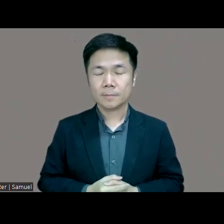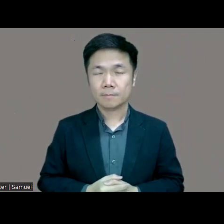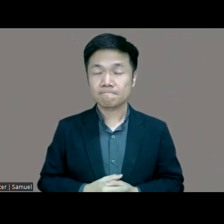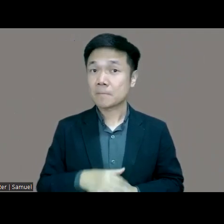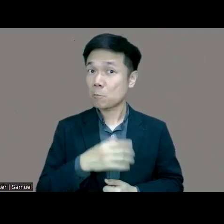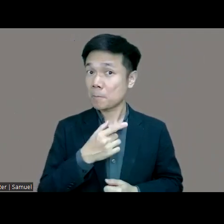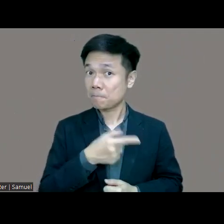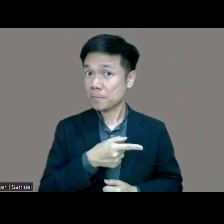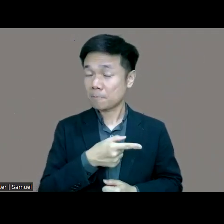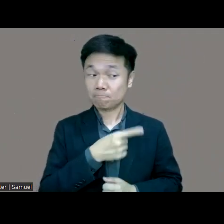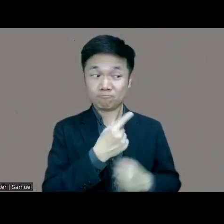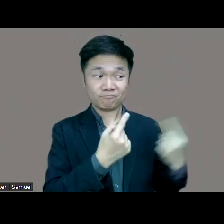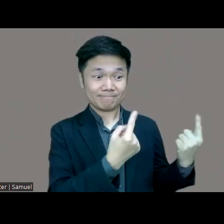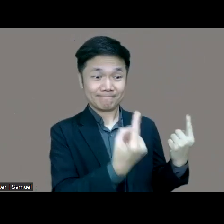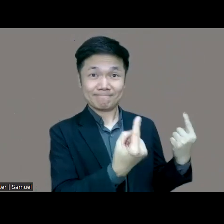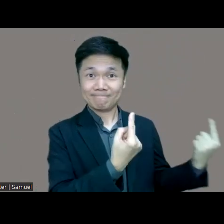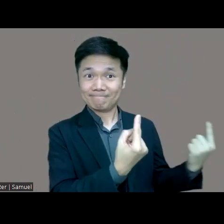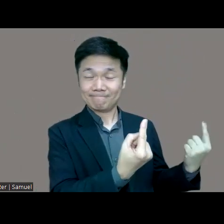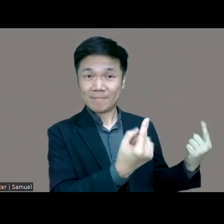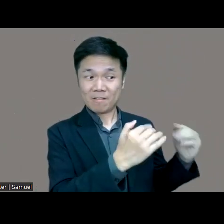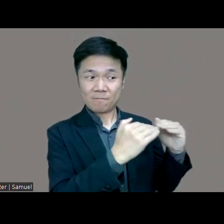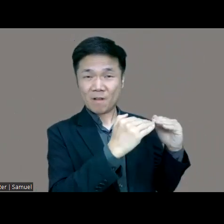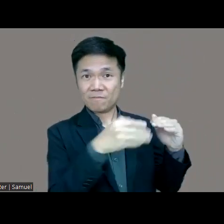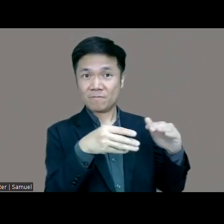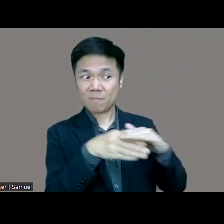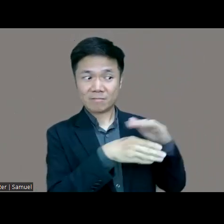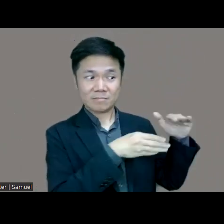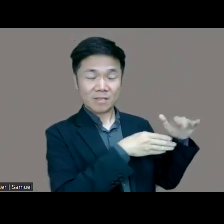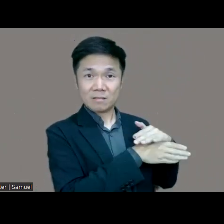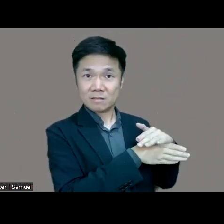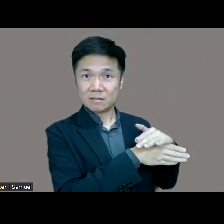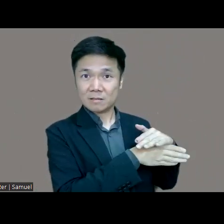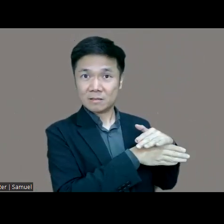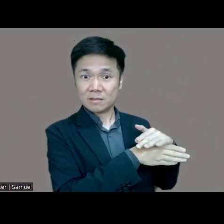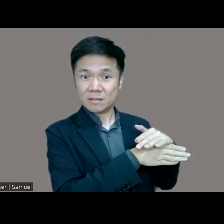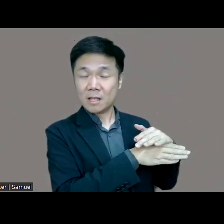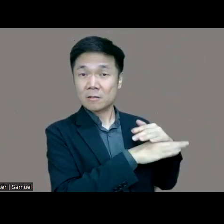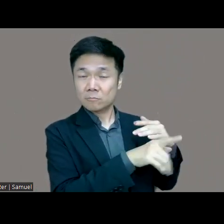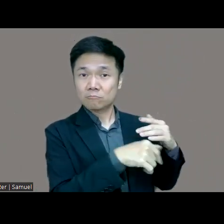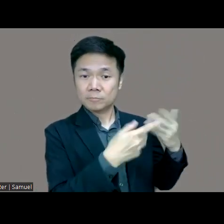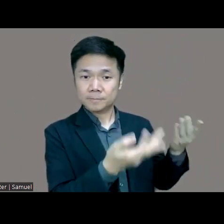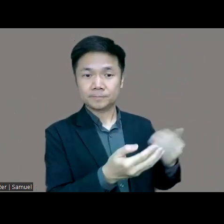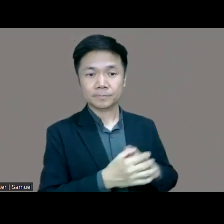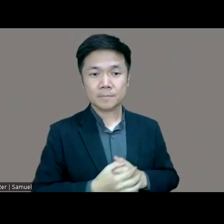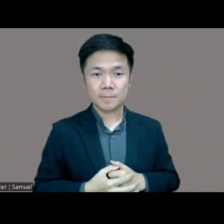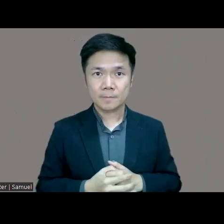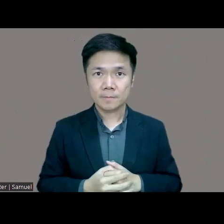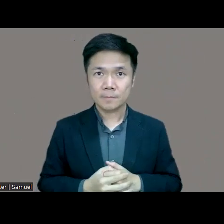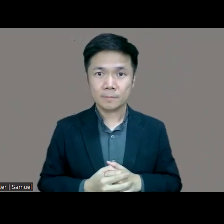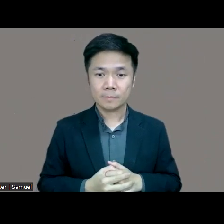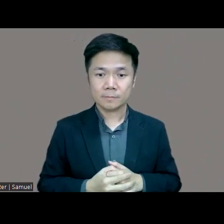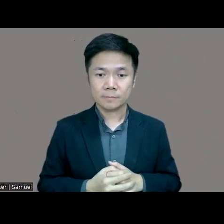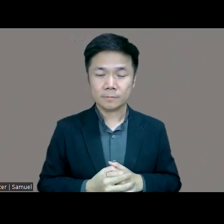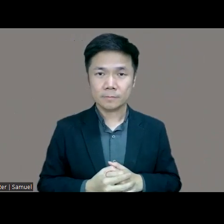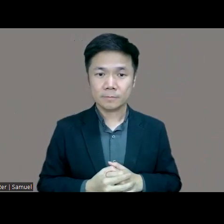equal access for people who cannot reach in person the asylum